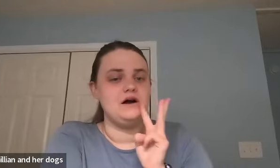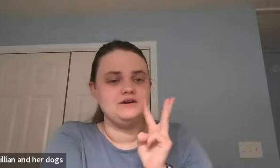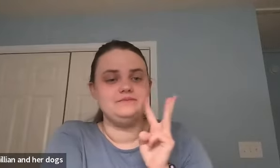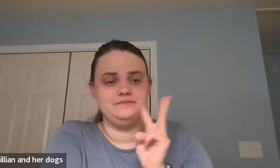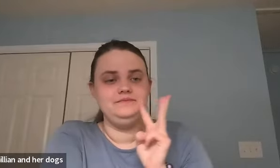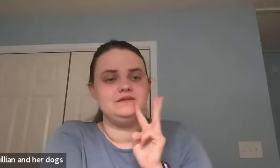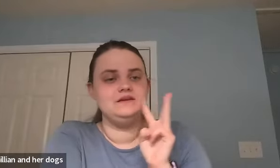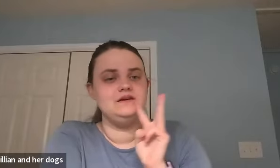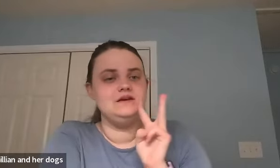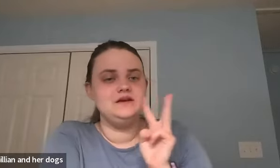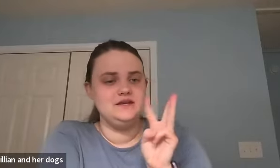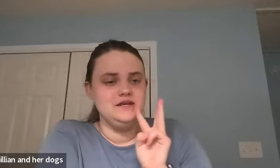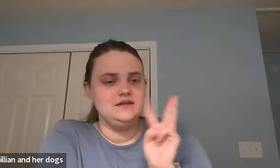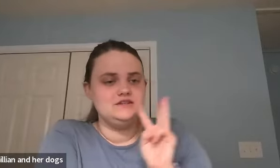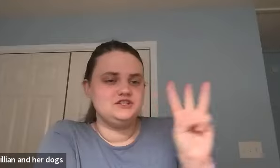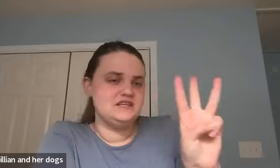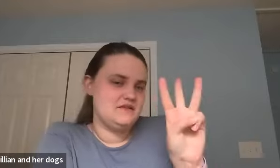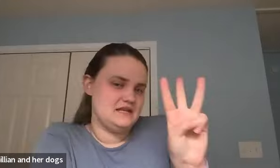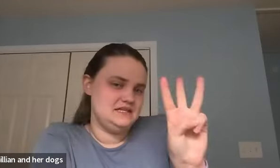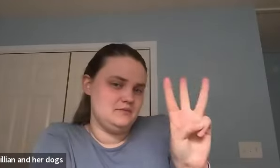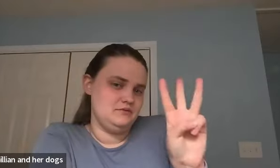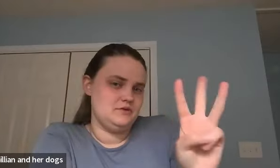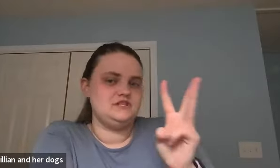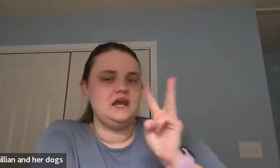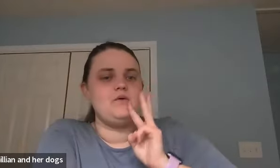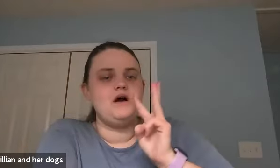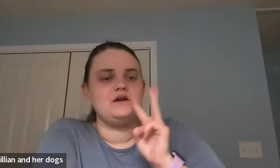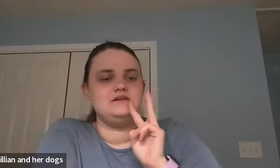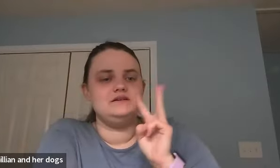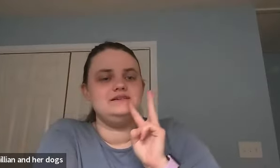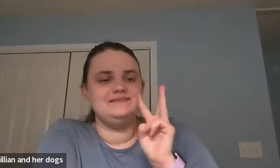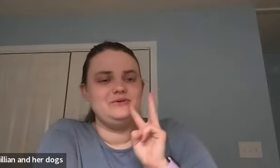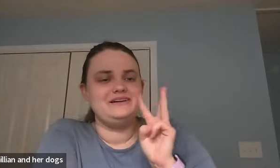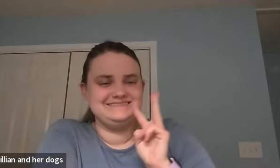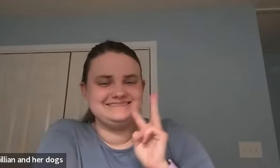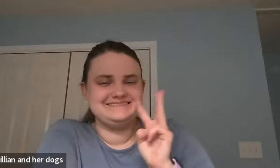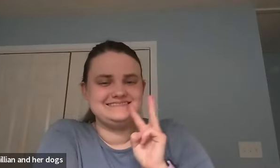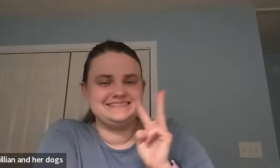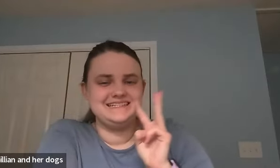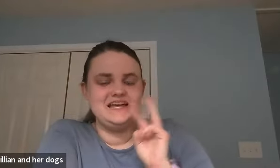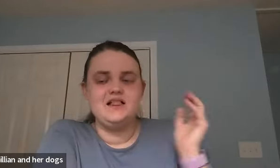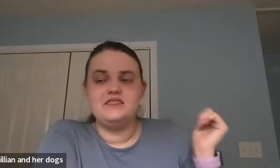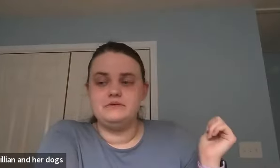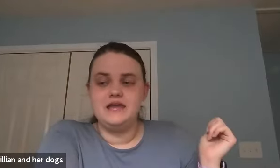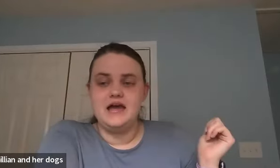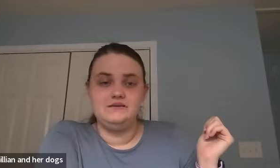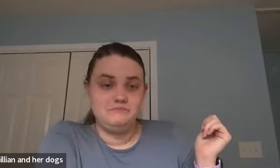Water. So just think of that W motion. Yeah, water. Water. Then we had